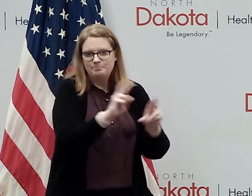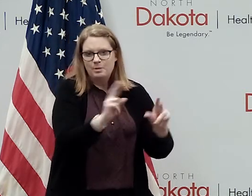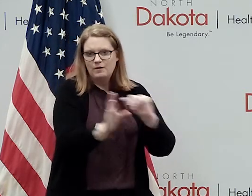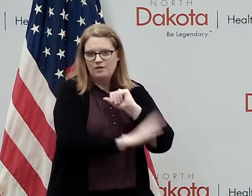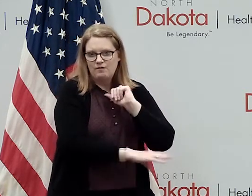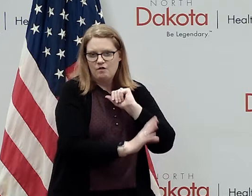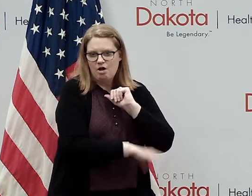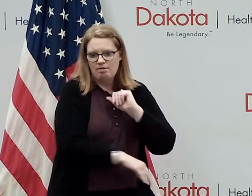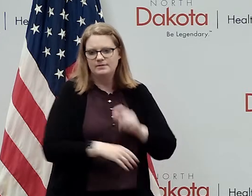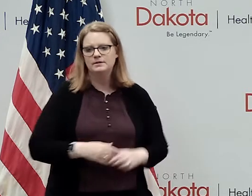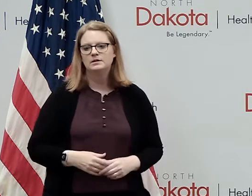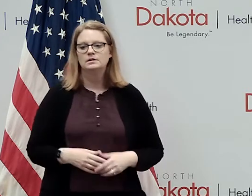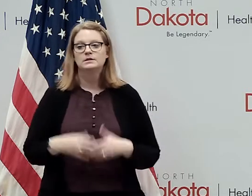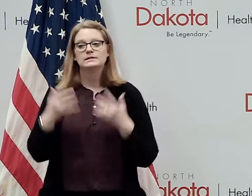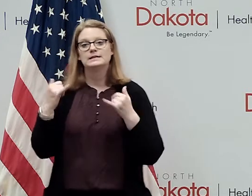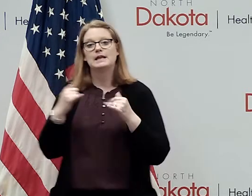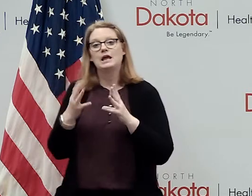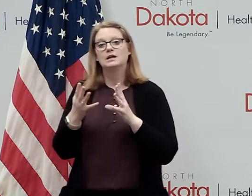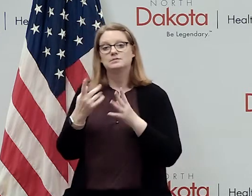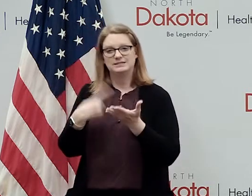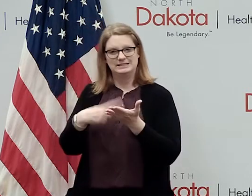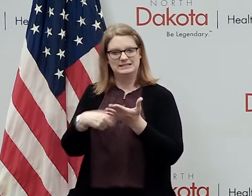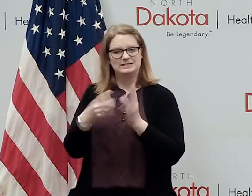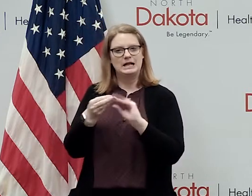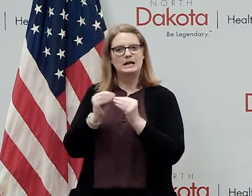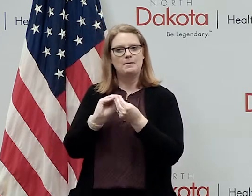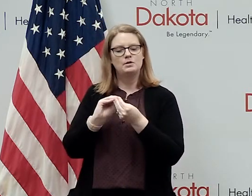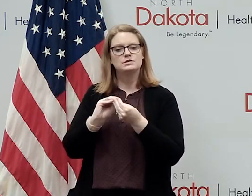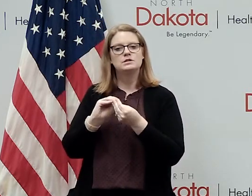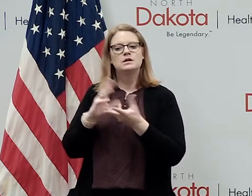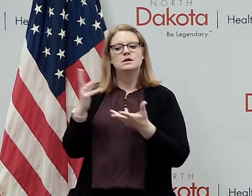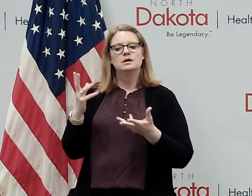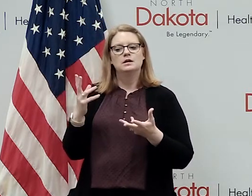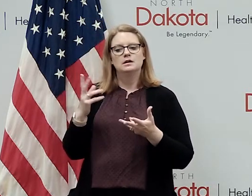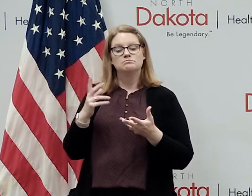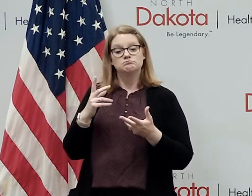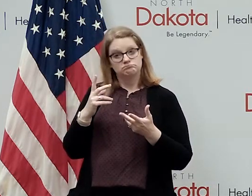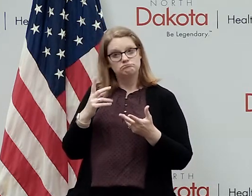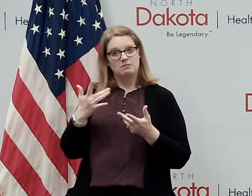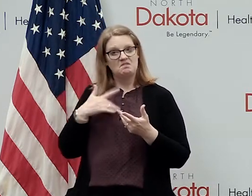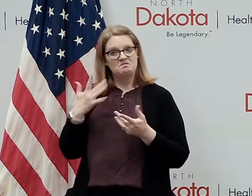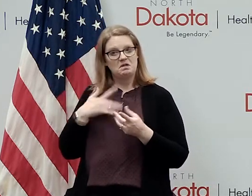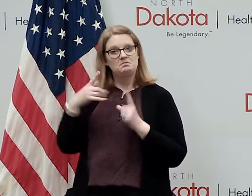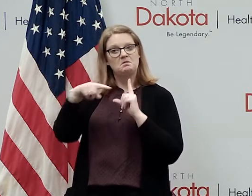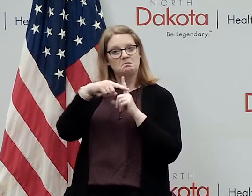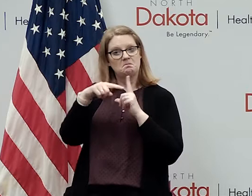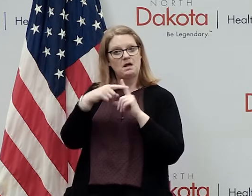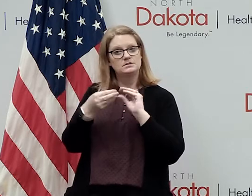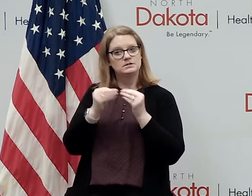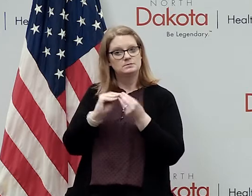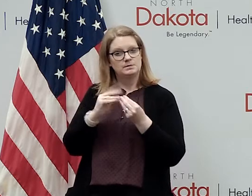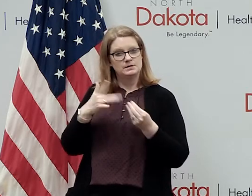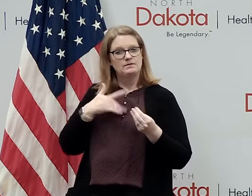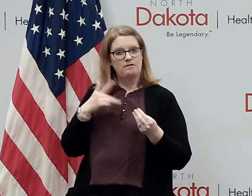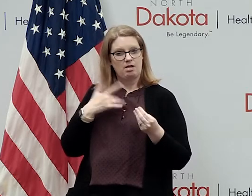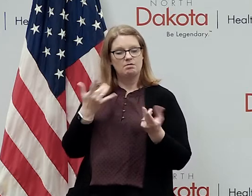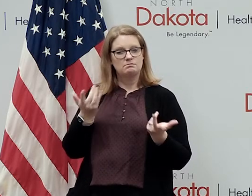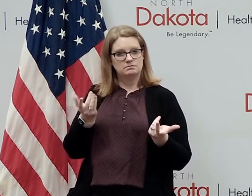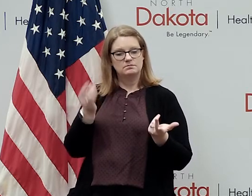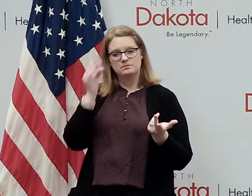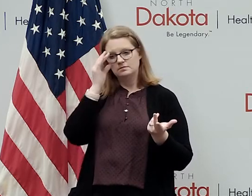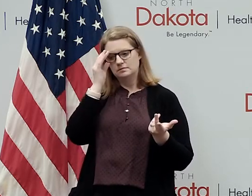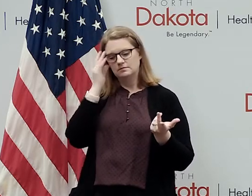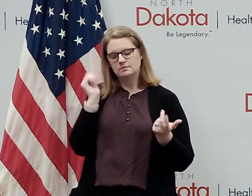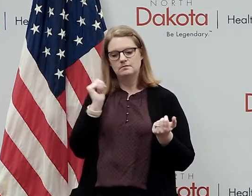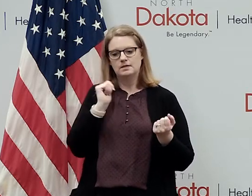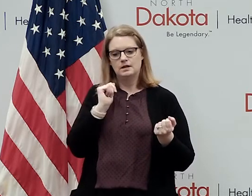get into some numbers. And as I said at the outset, we've got some very positive numbers to share, and this